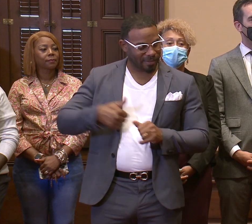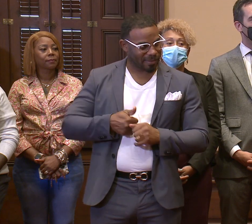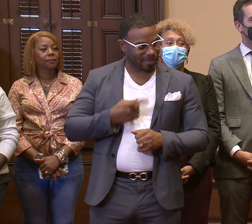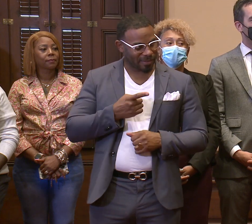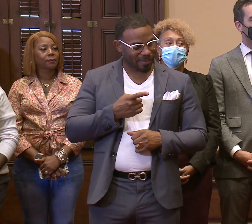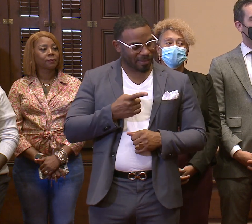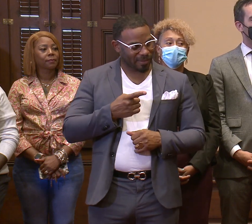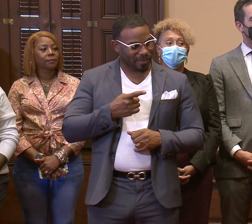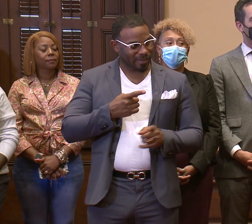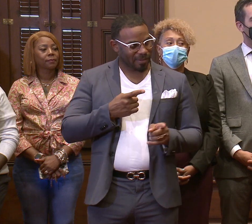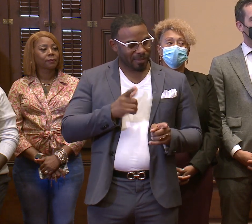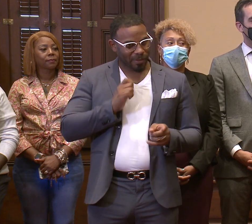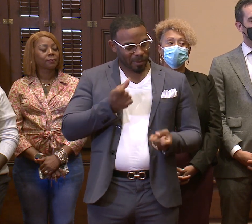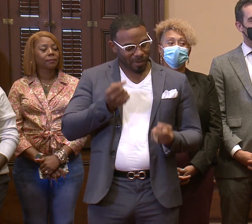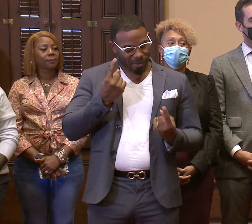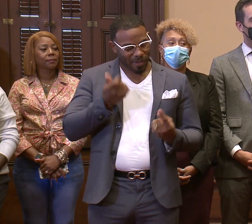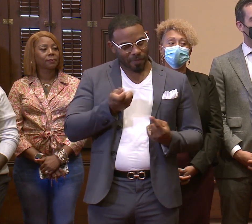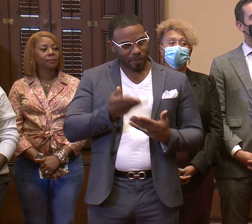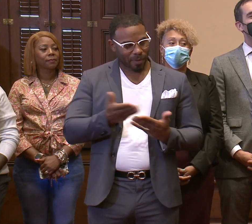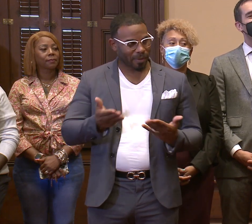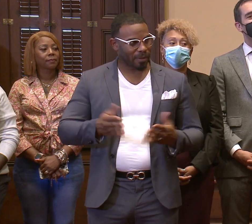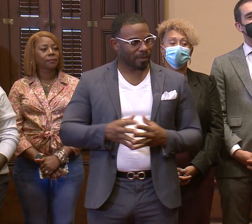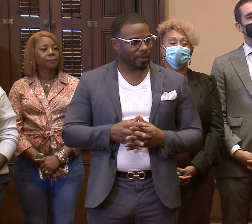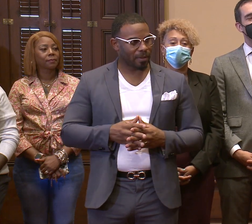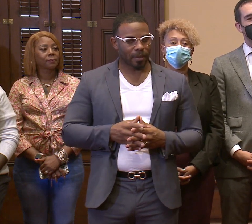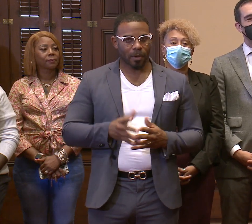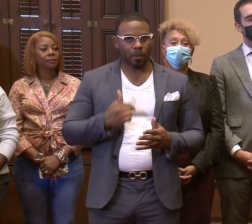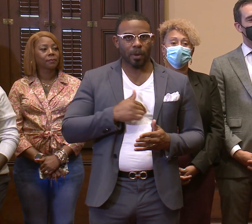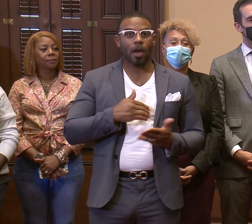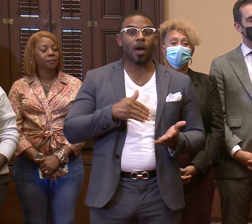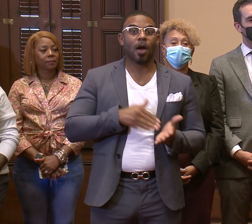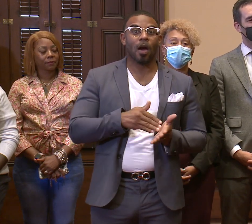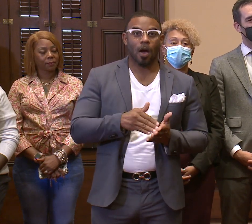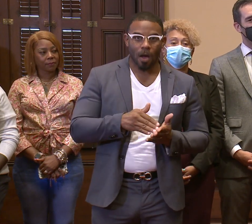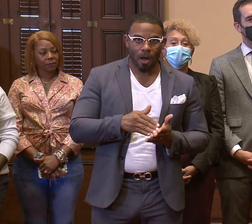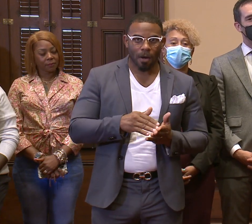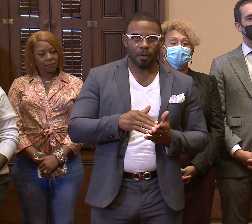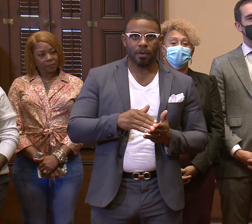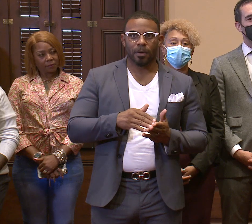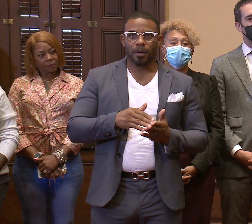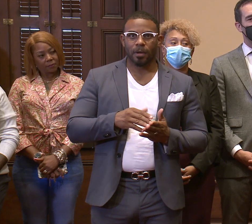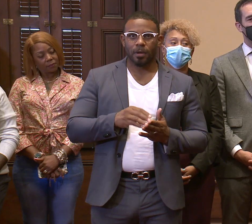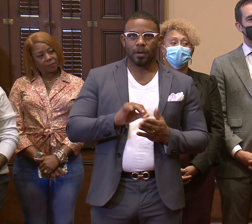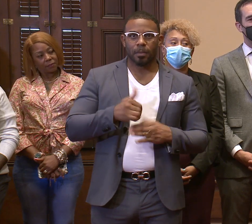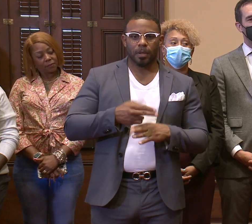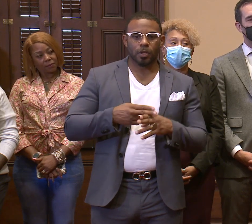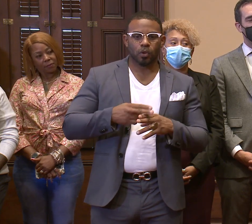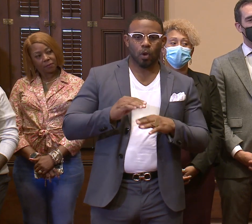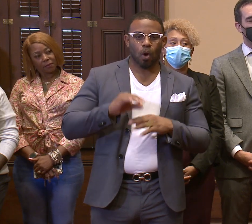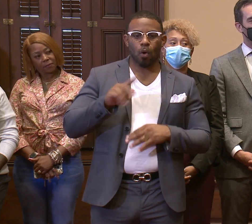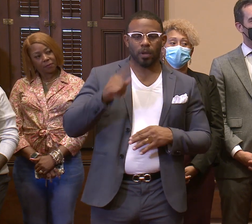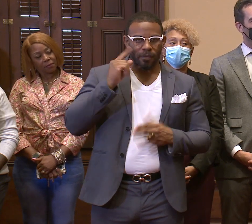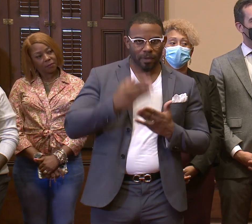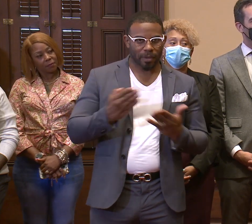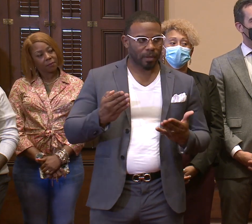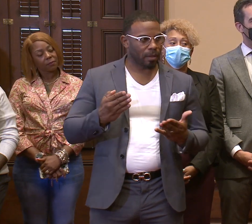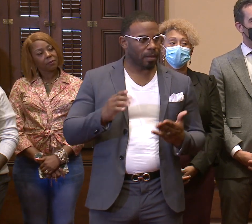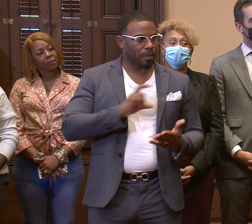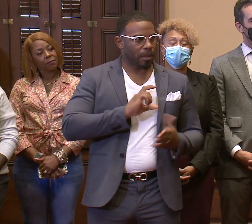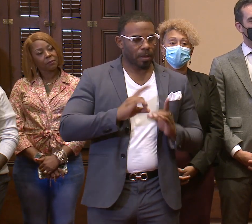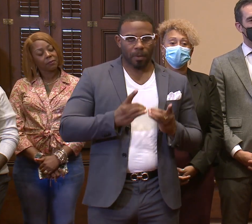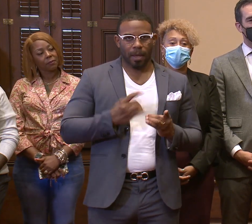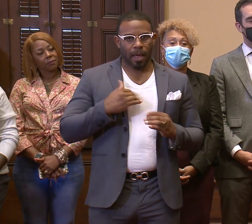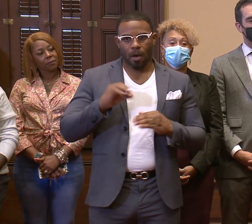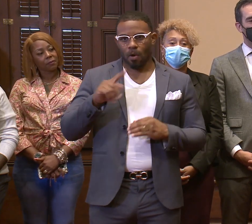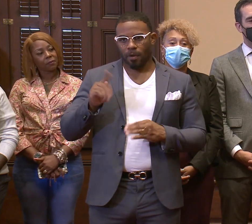you, he would understand a couple of things. We often put in short-term overtime for things, right? The police department